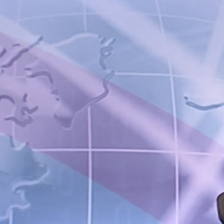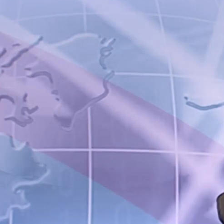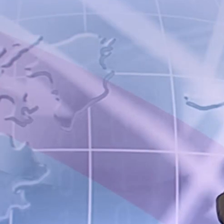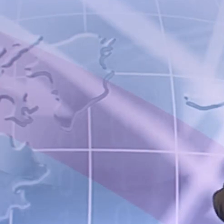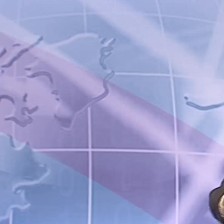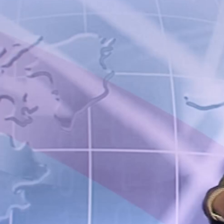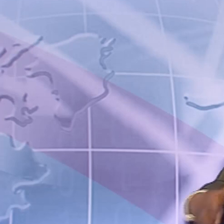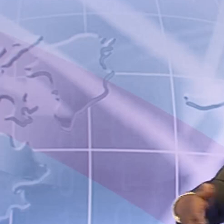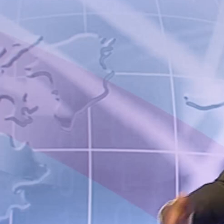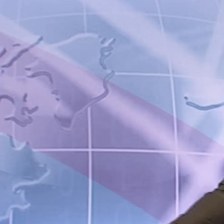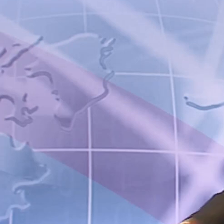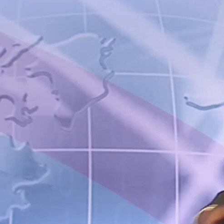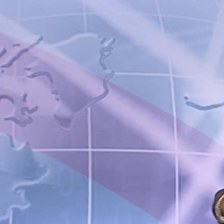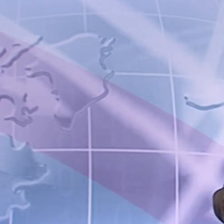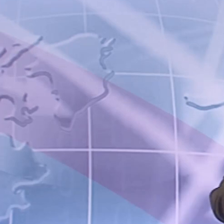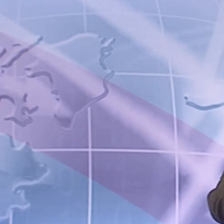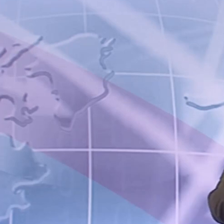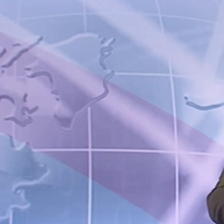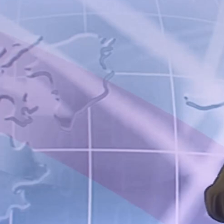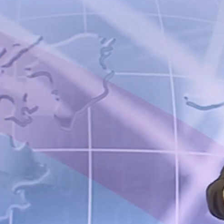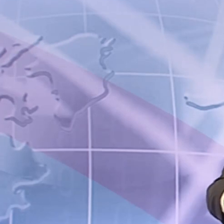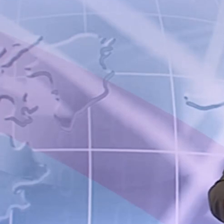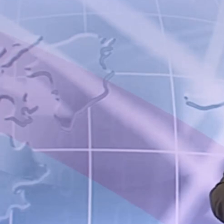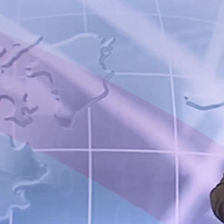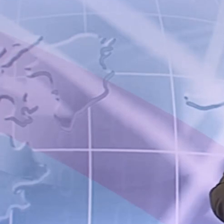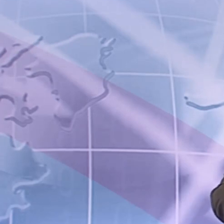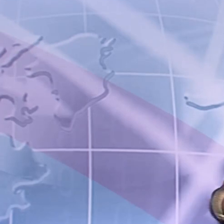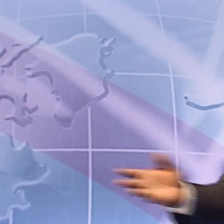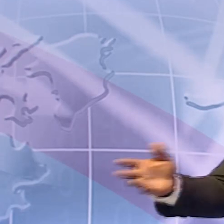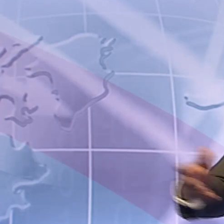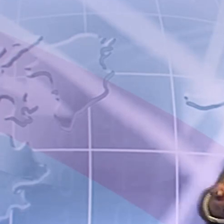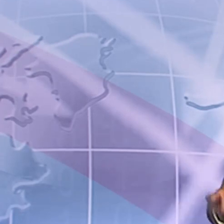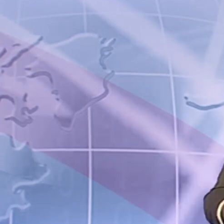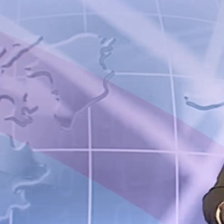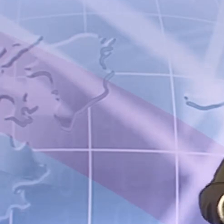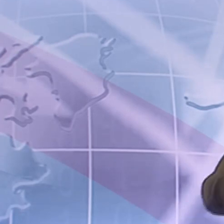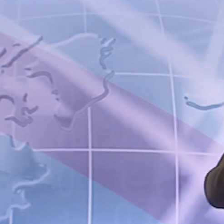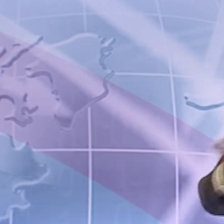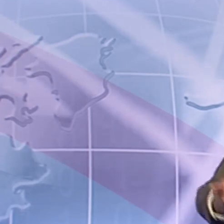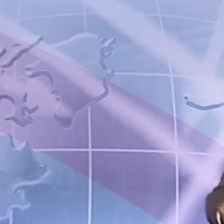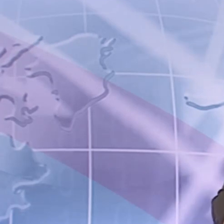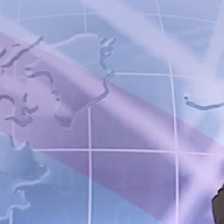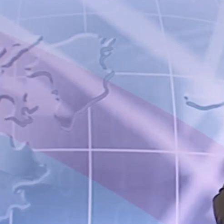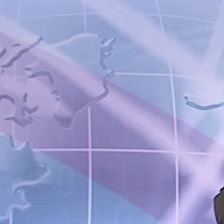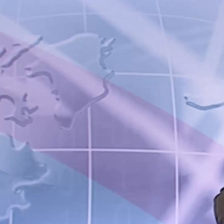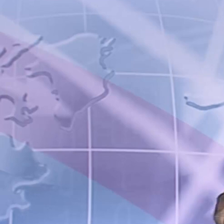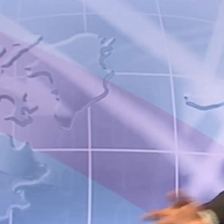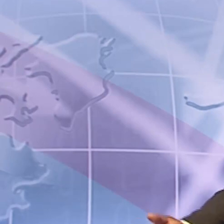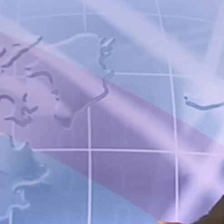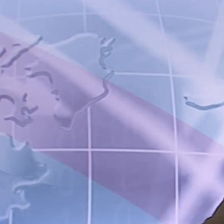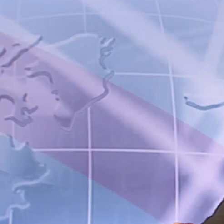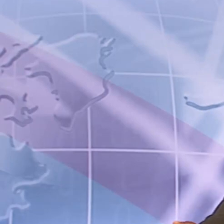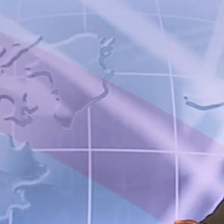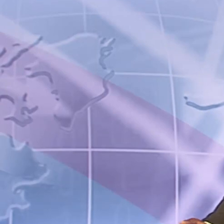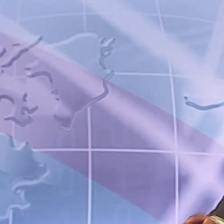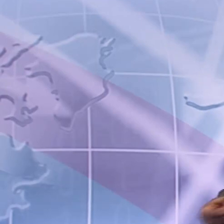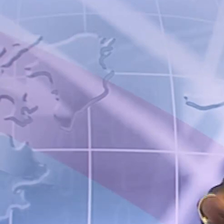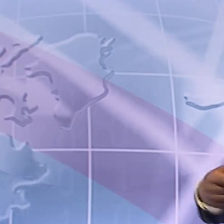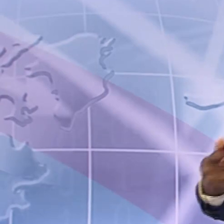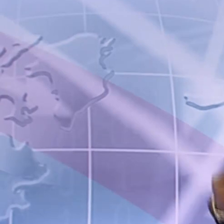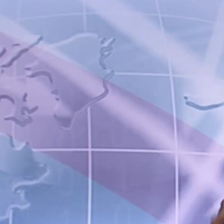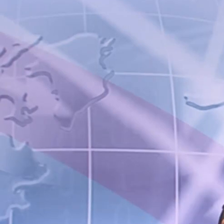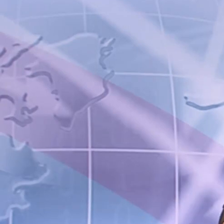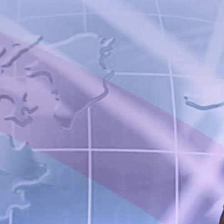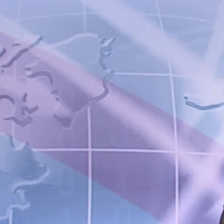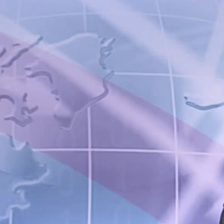who don't have the wherewithal, who don't live with their families, for example, those who are caught in witches' camp. What do they eat? To